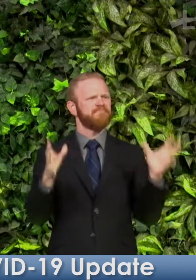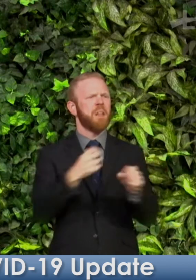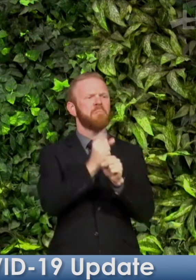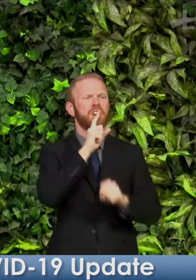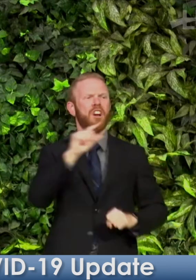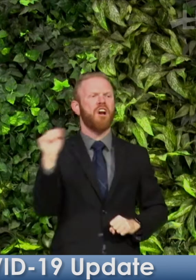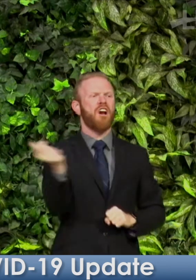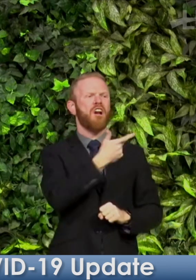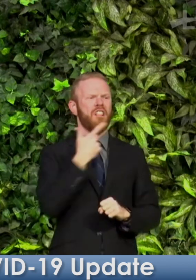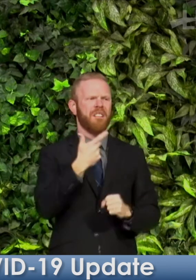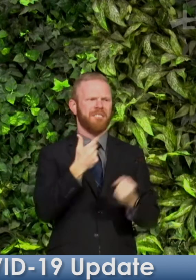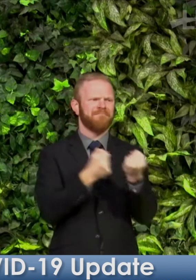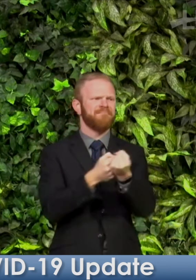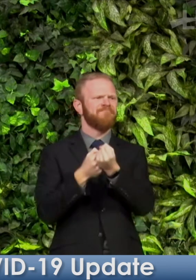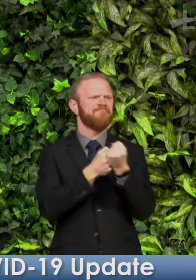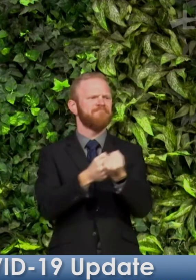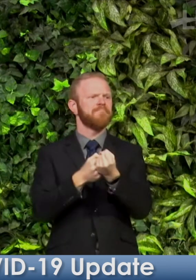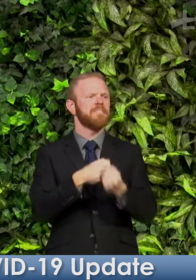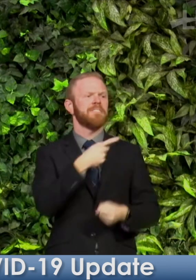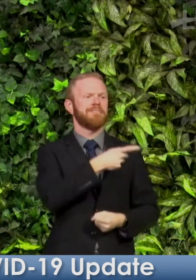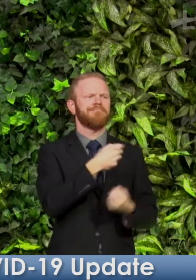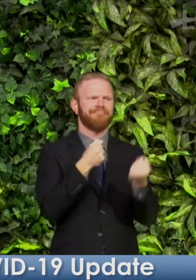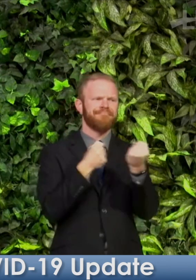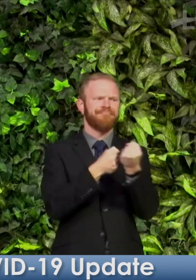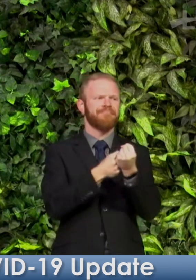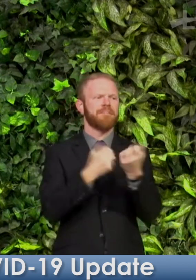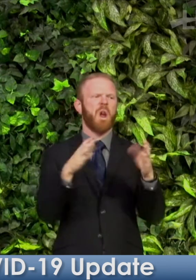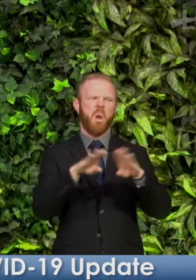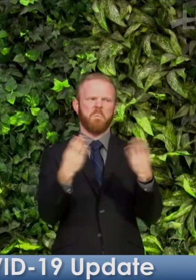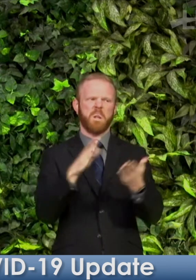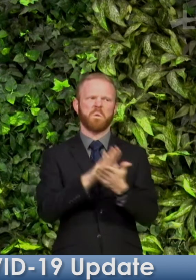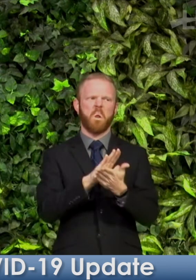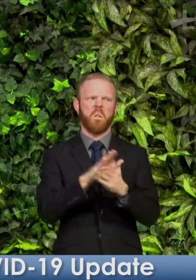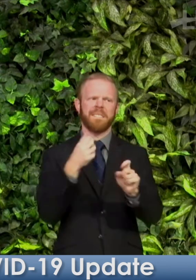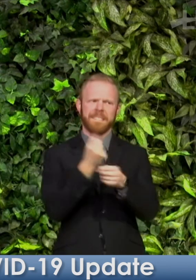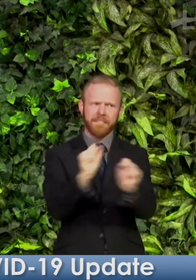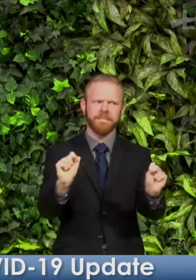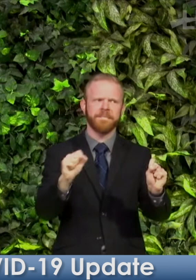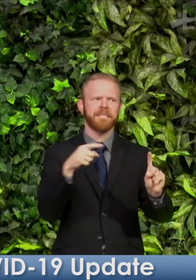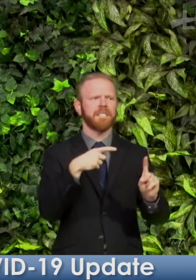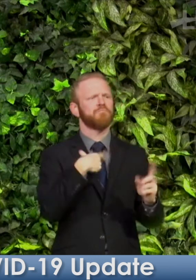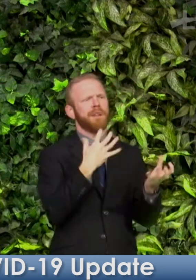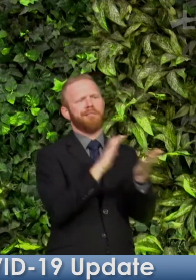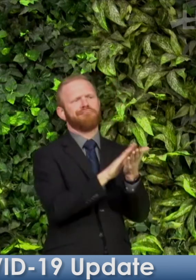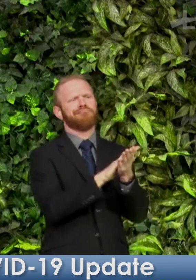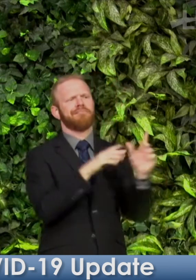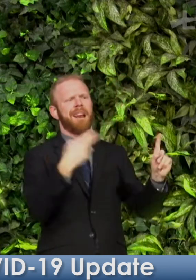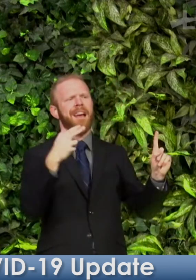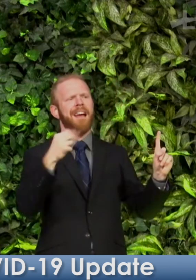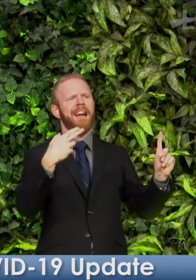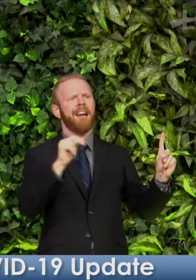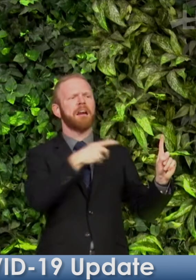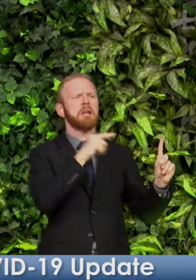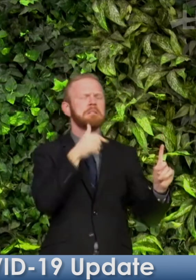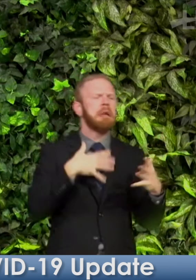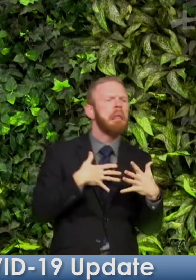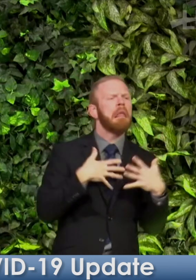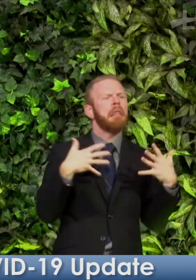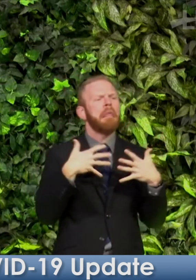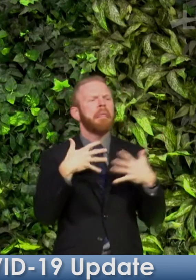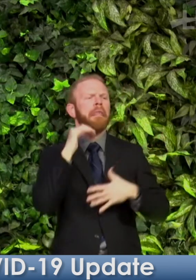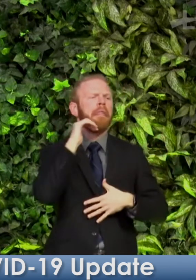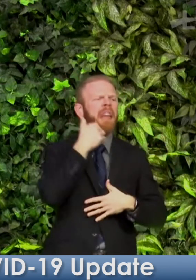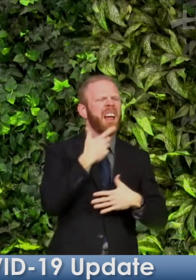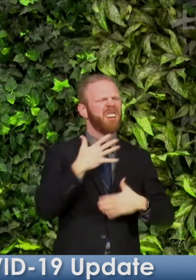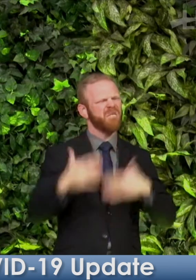getting our schools safely reopened. I just want to applaud her for not being timid at a time when we need leadership, we need people to step up and step